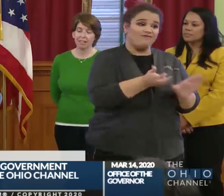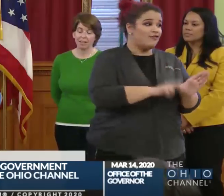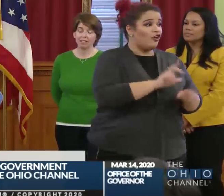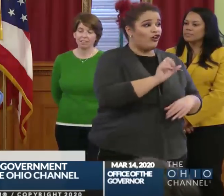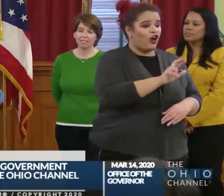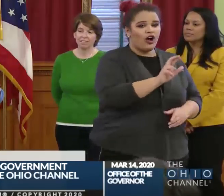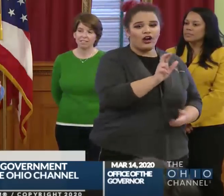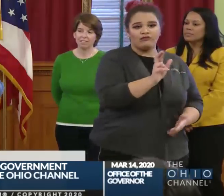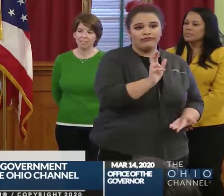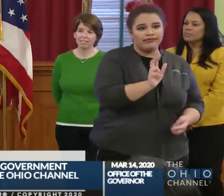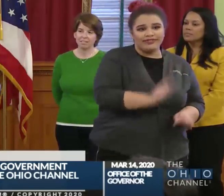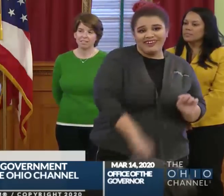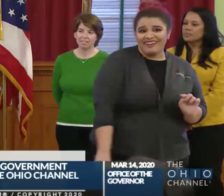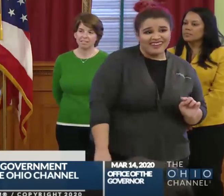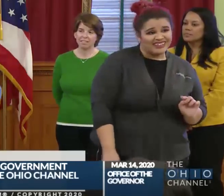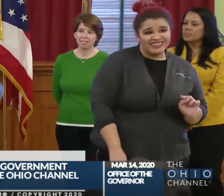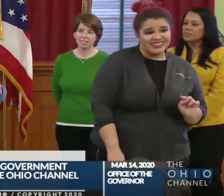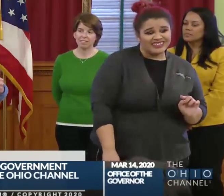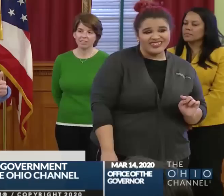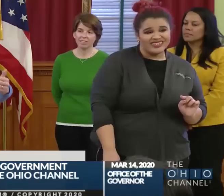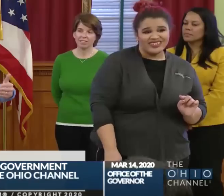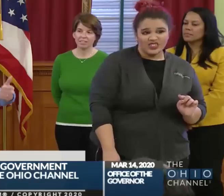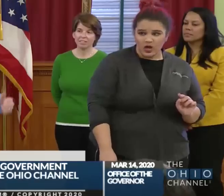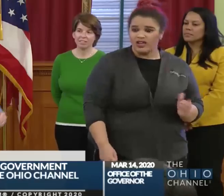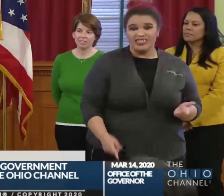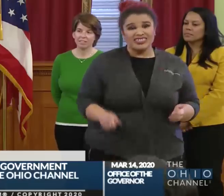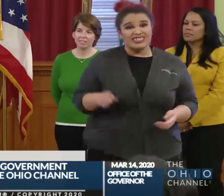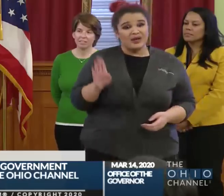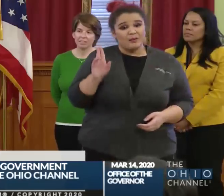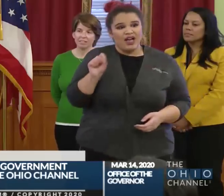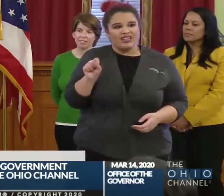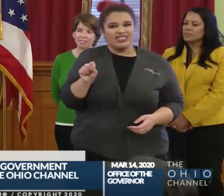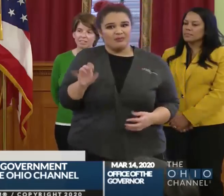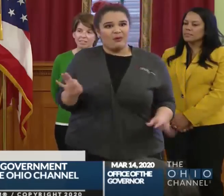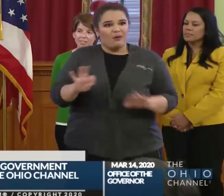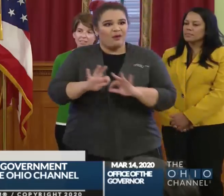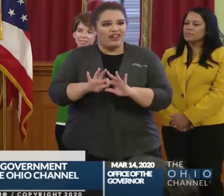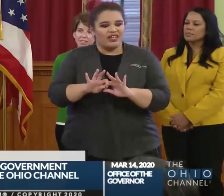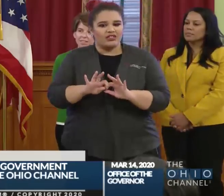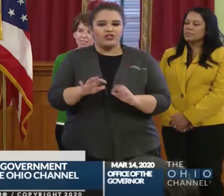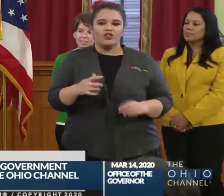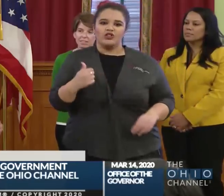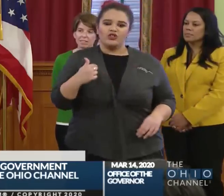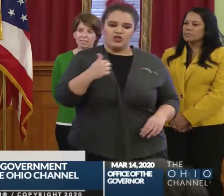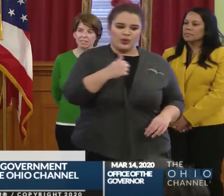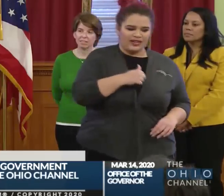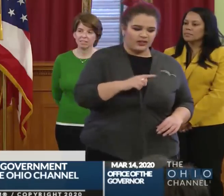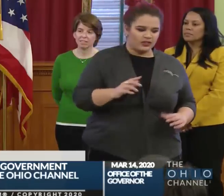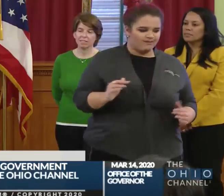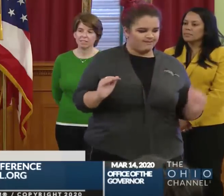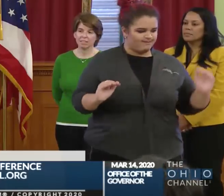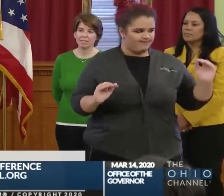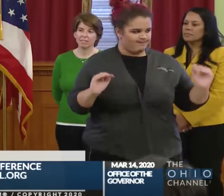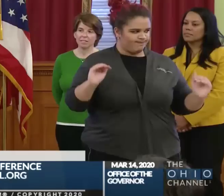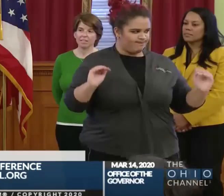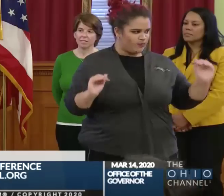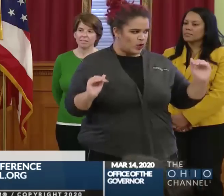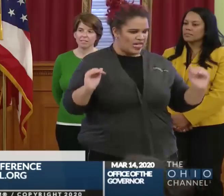transportation. So, you know, these are things that we have to constantly try to balance as we look at